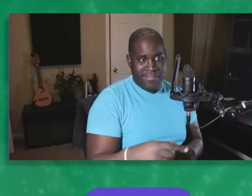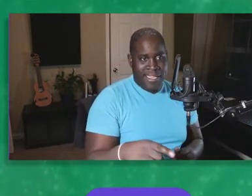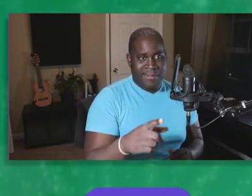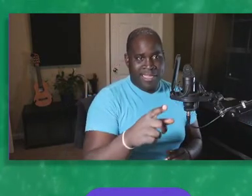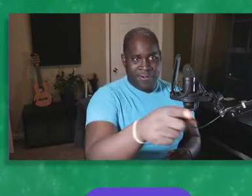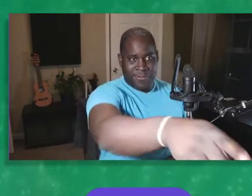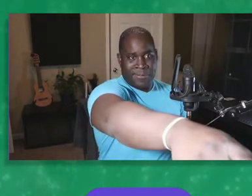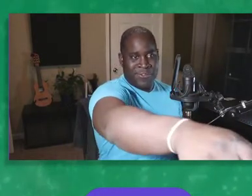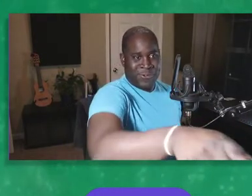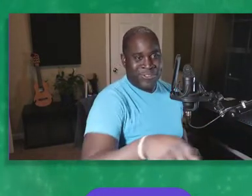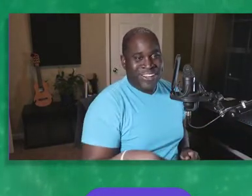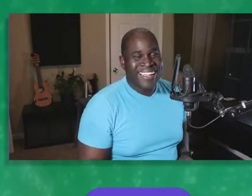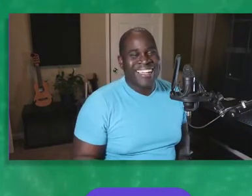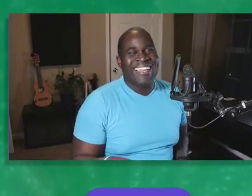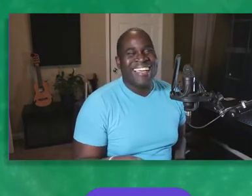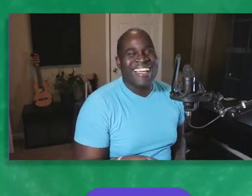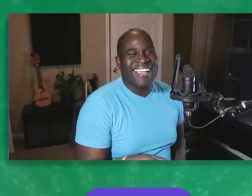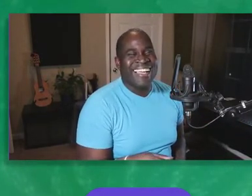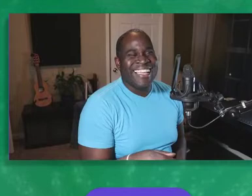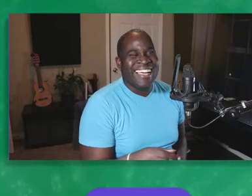off to the side, like over someone's shoulder.